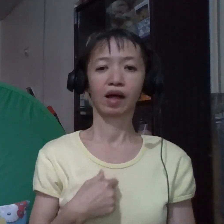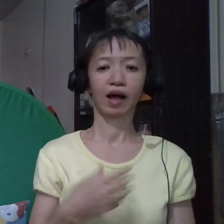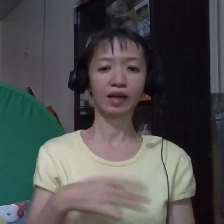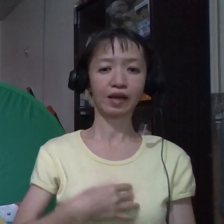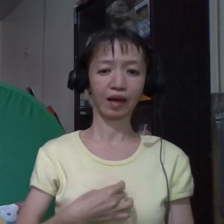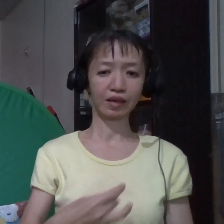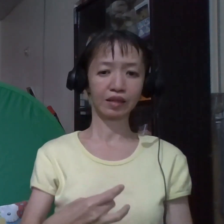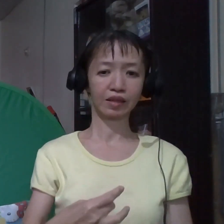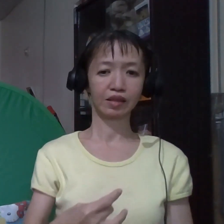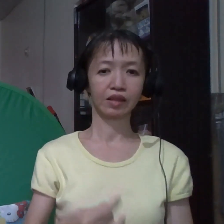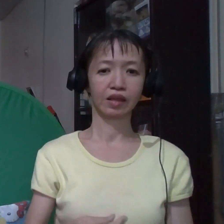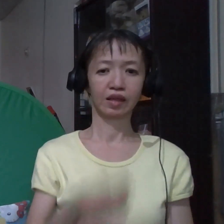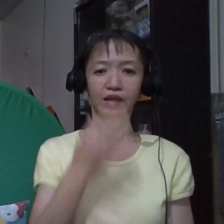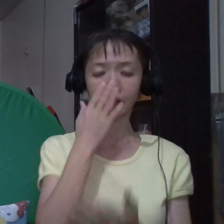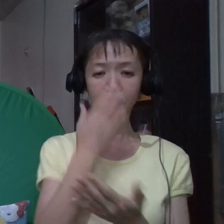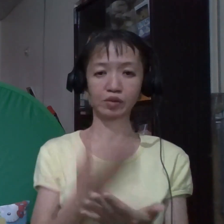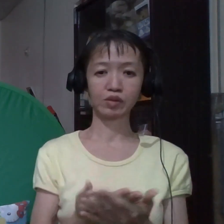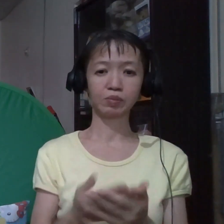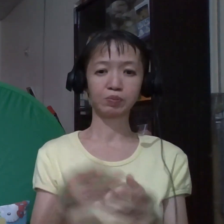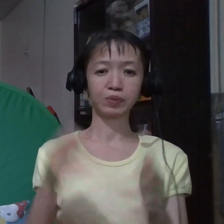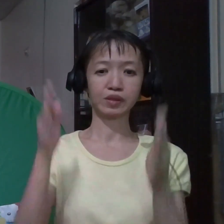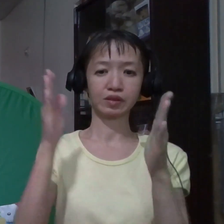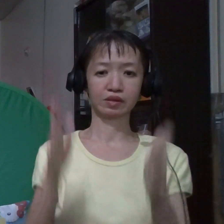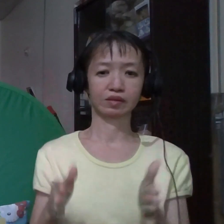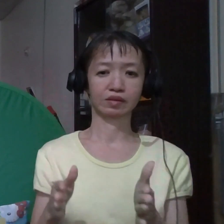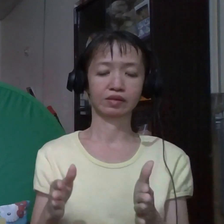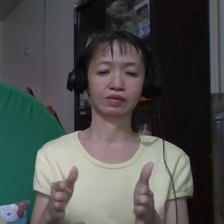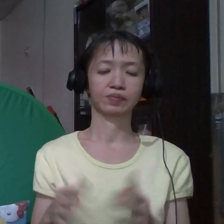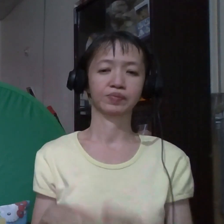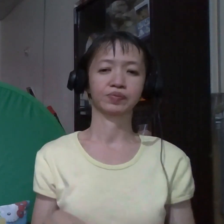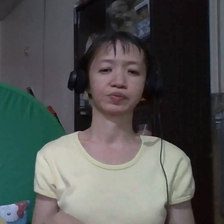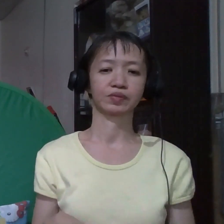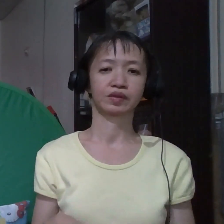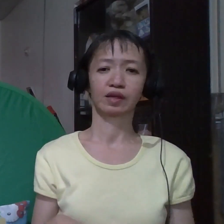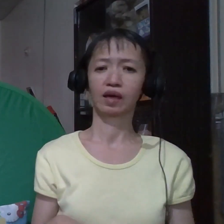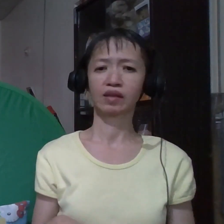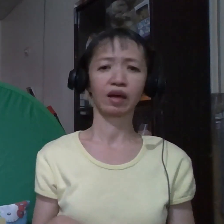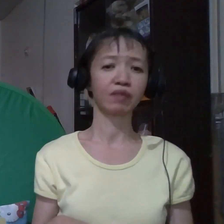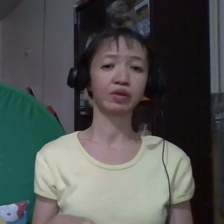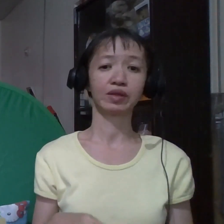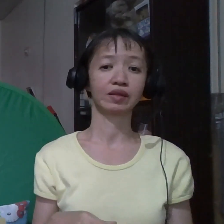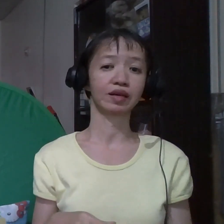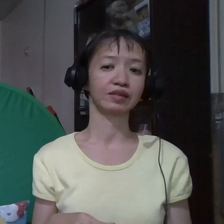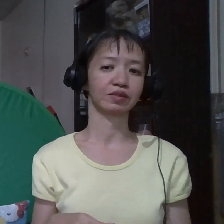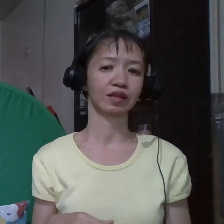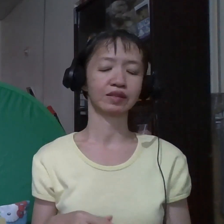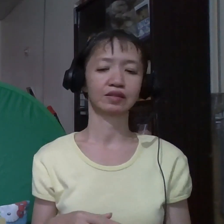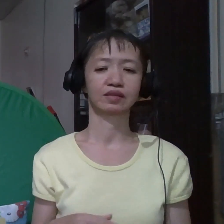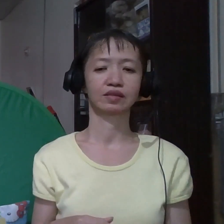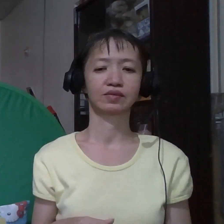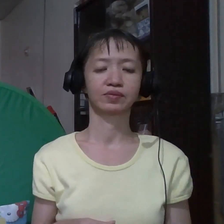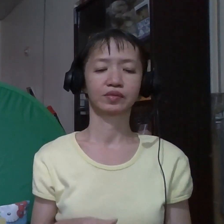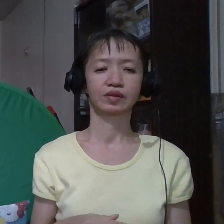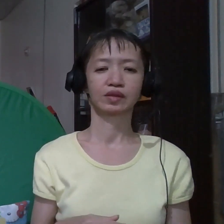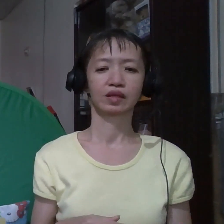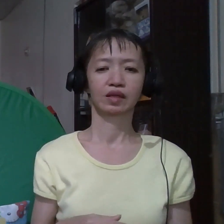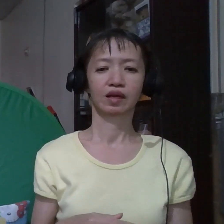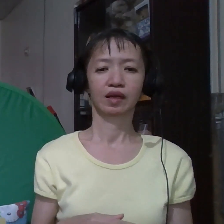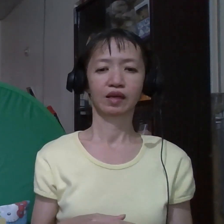I like a good person. I think everyone does, right? And